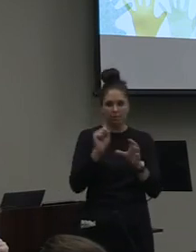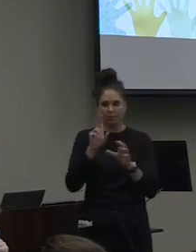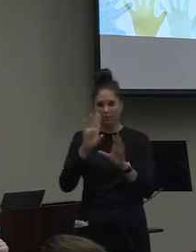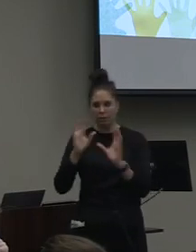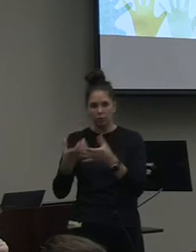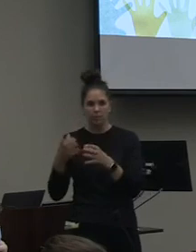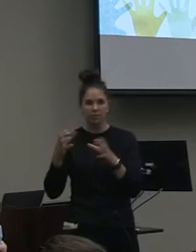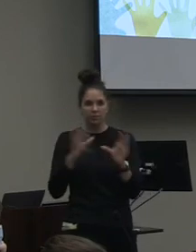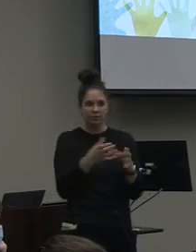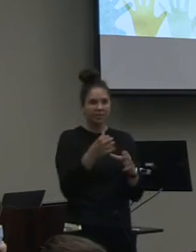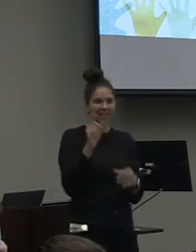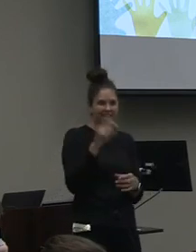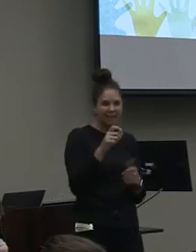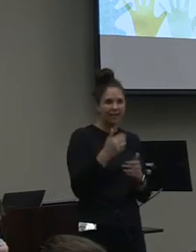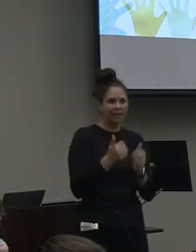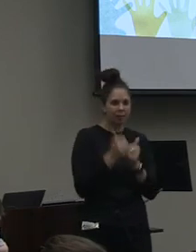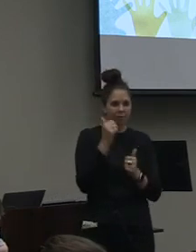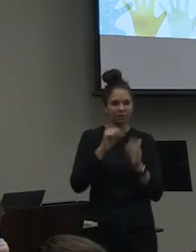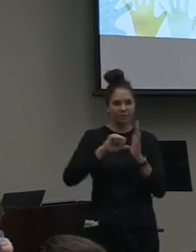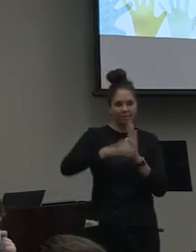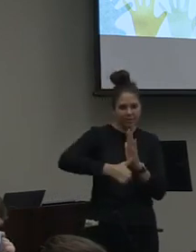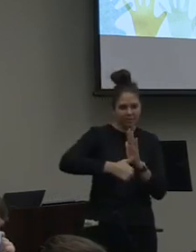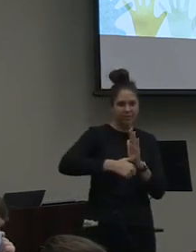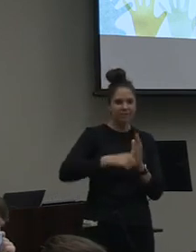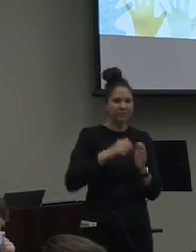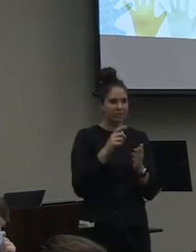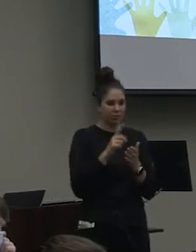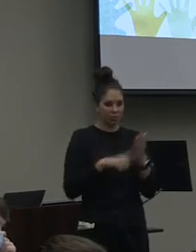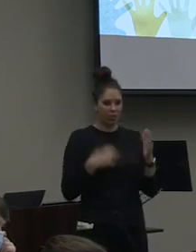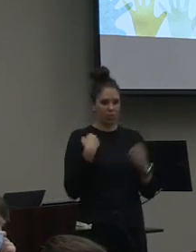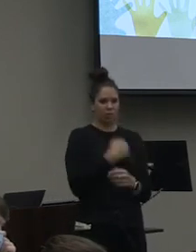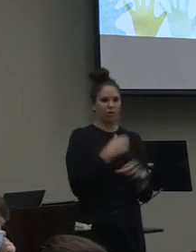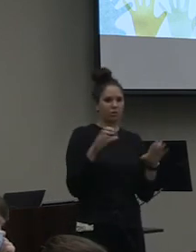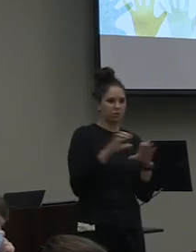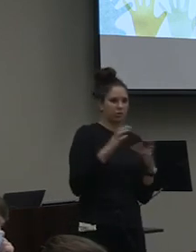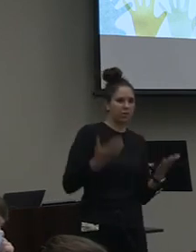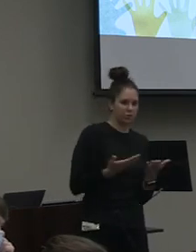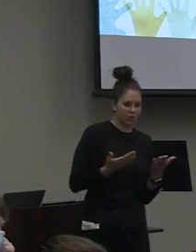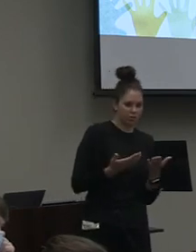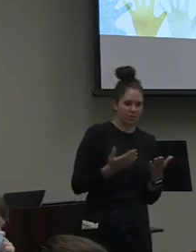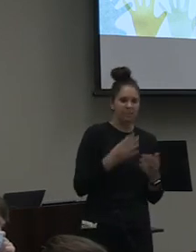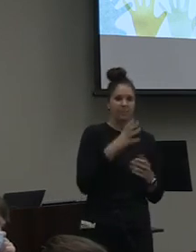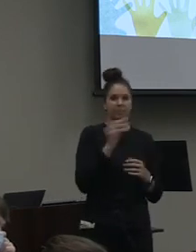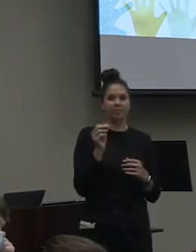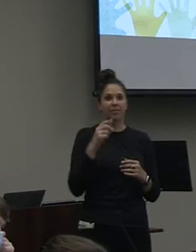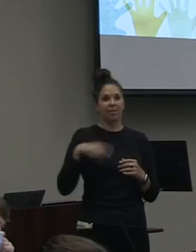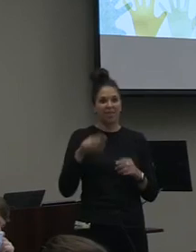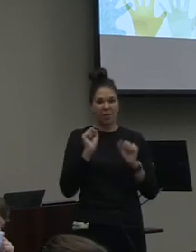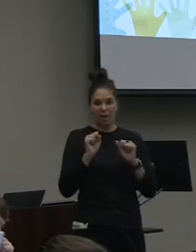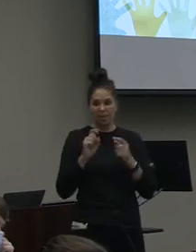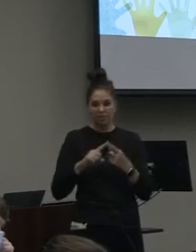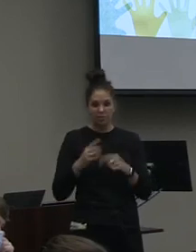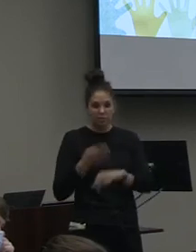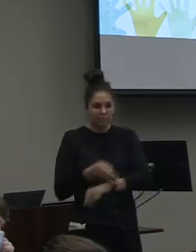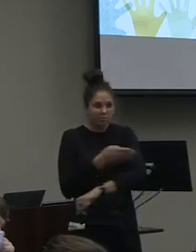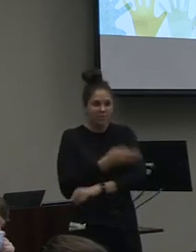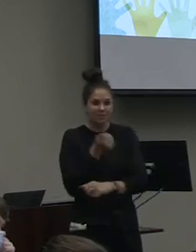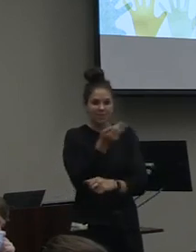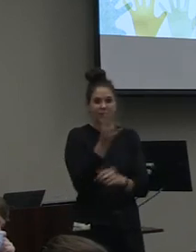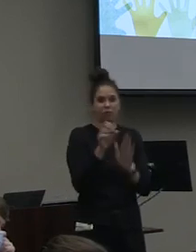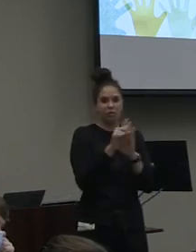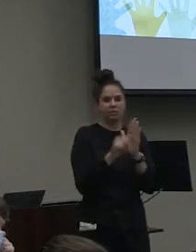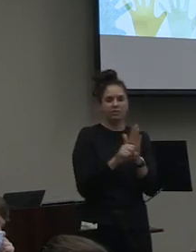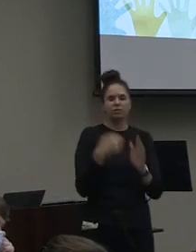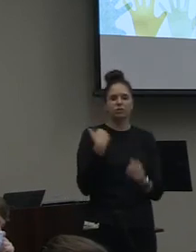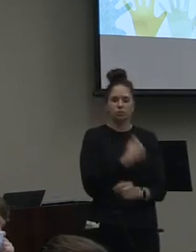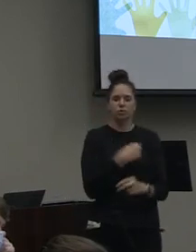subgroups need the most emphasis on what it is that we're doing here. And the fact that they were able to move, there are several states that we've looked at